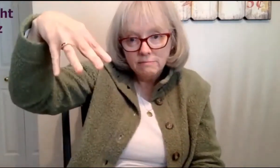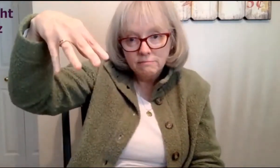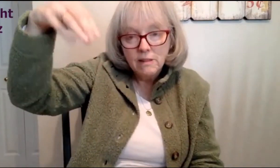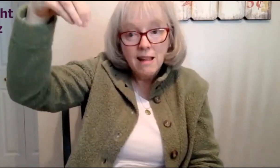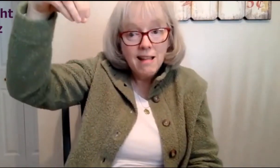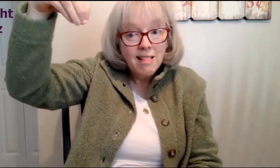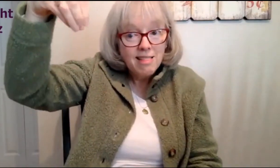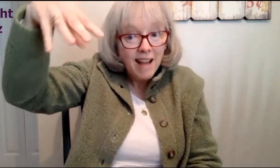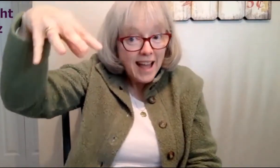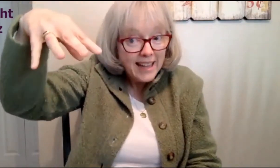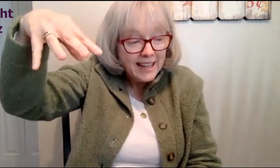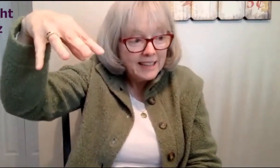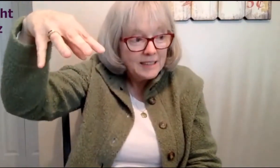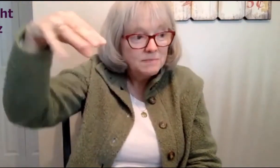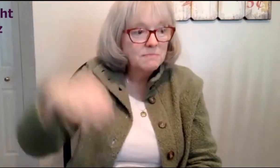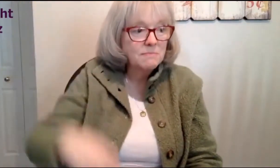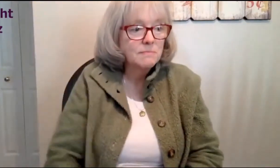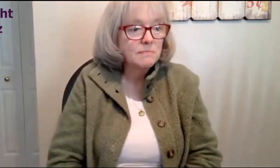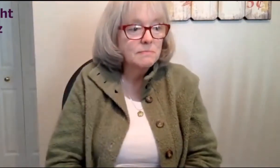Light on.